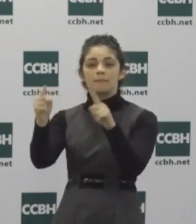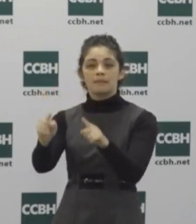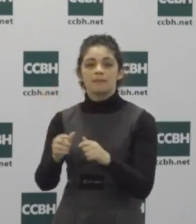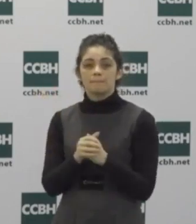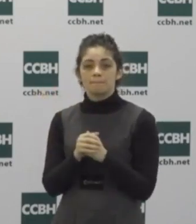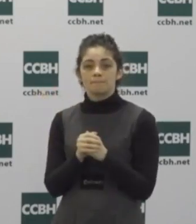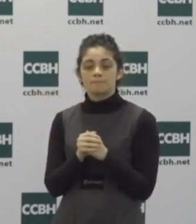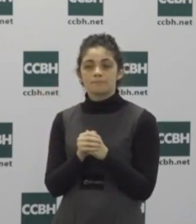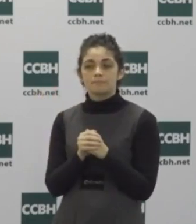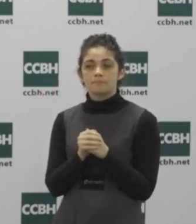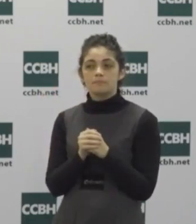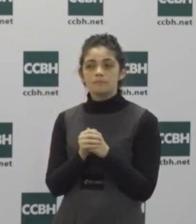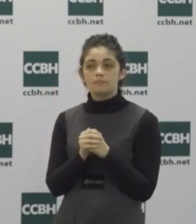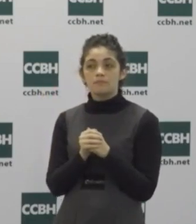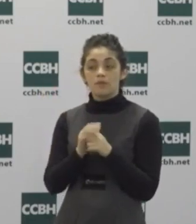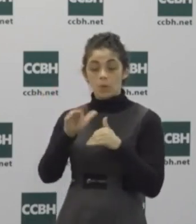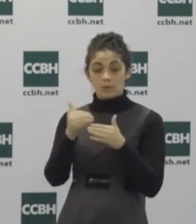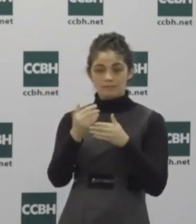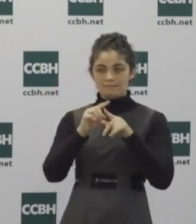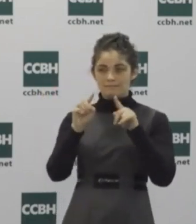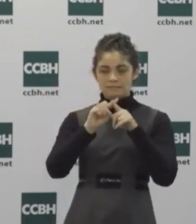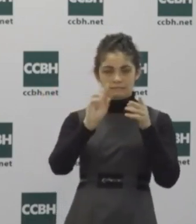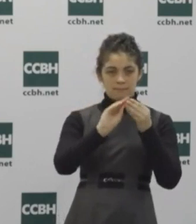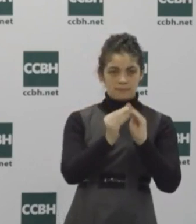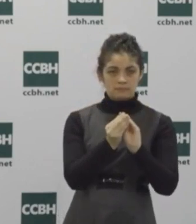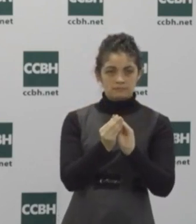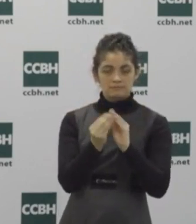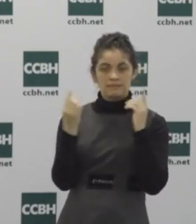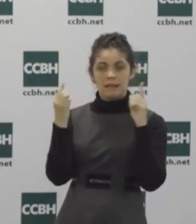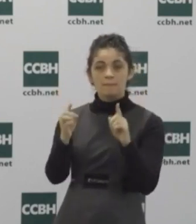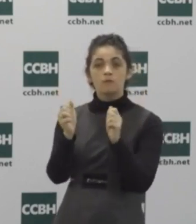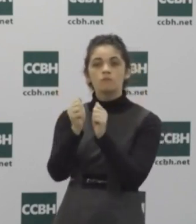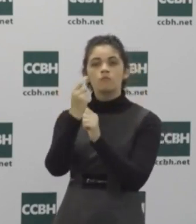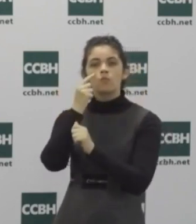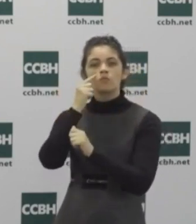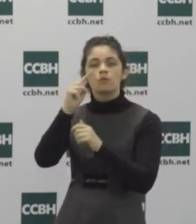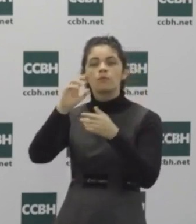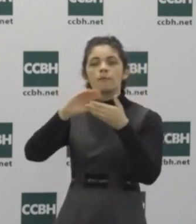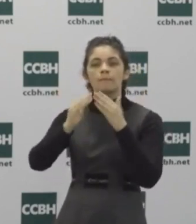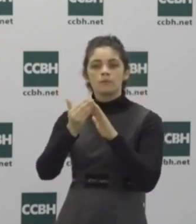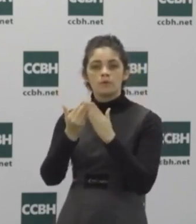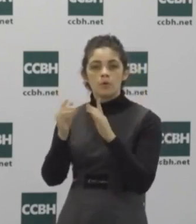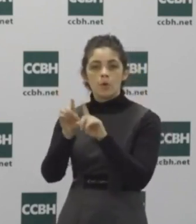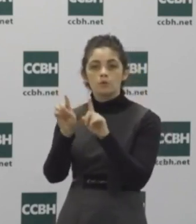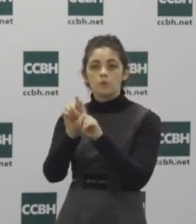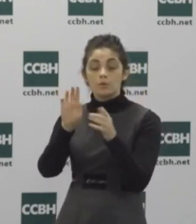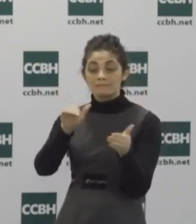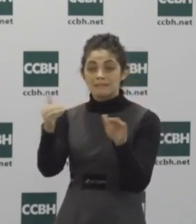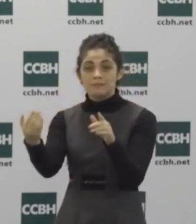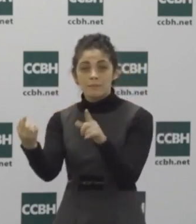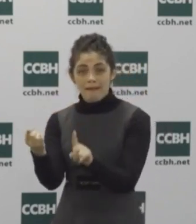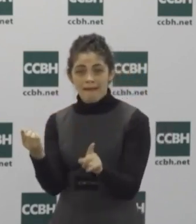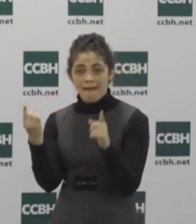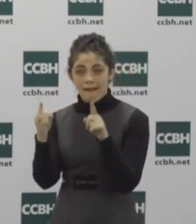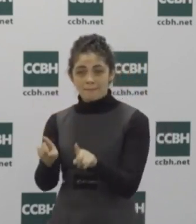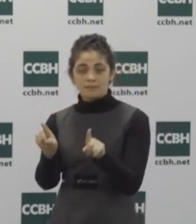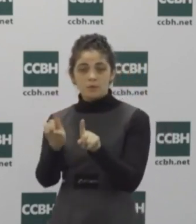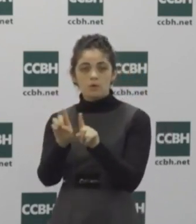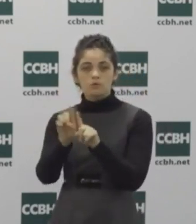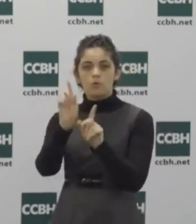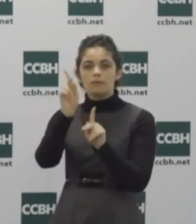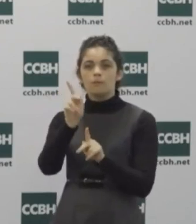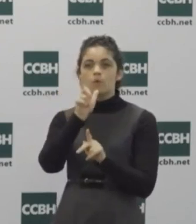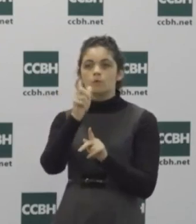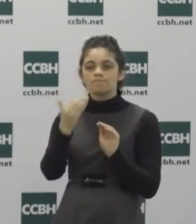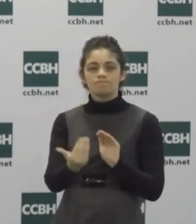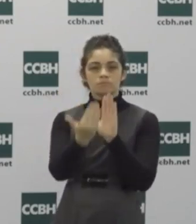the number of cases that may occur in the community. It can prevent fatalities and really protect those on the front